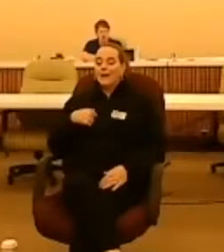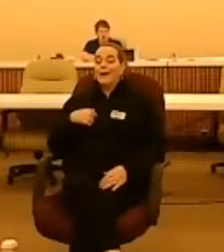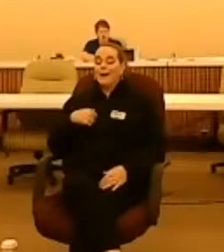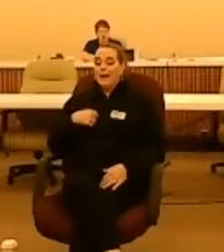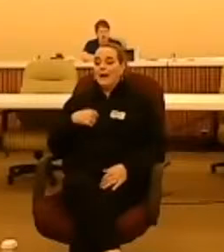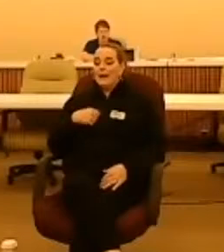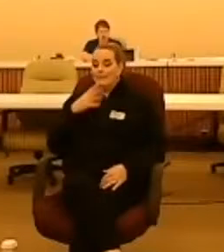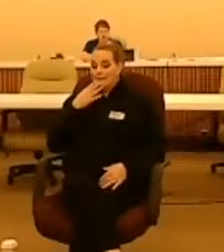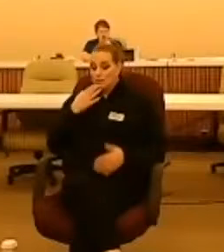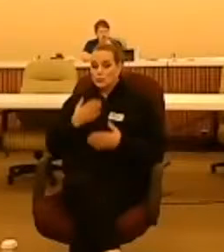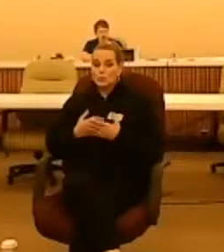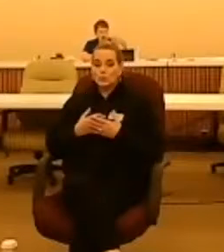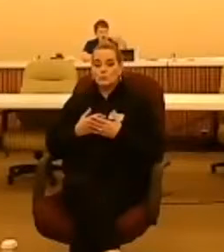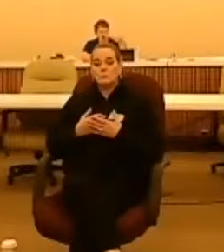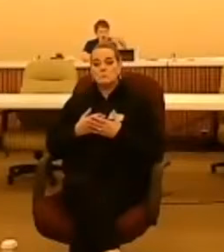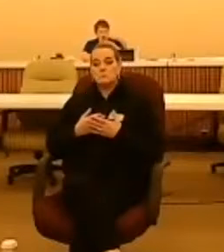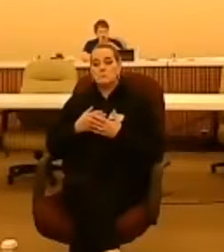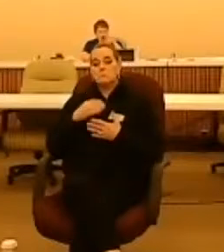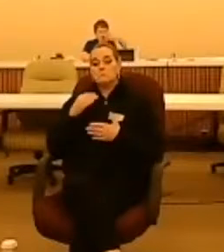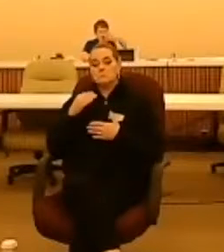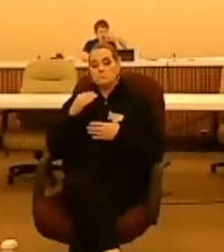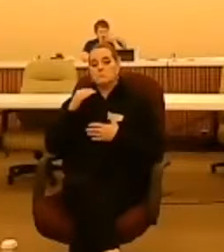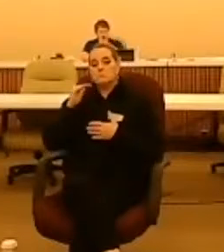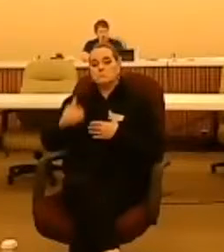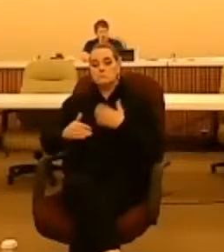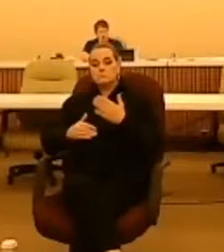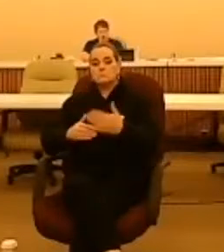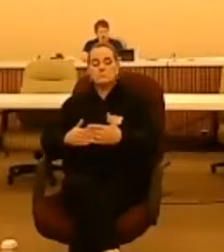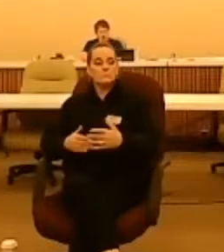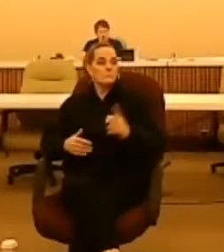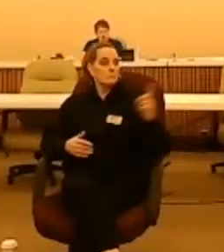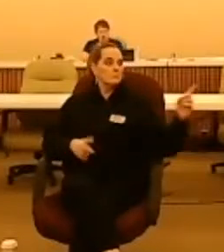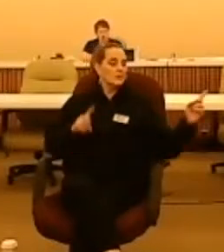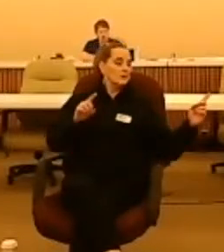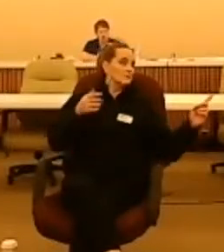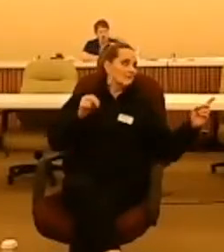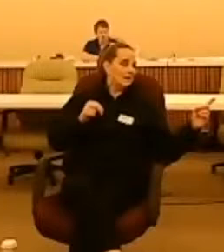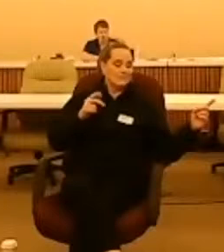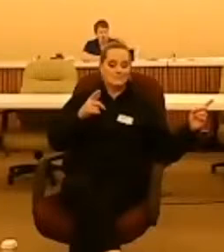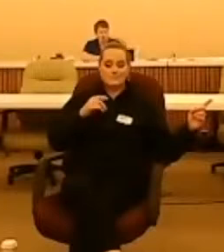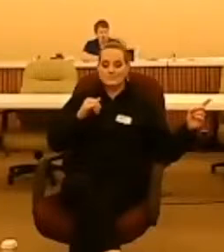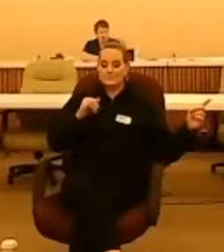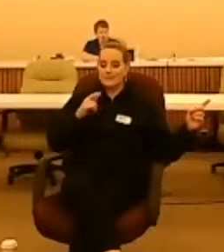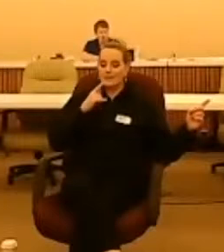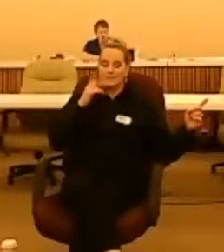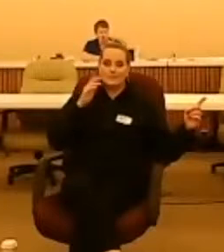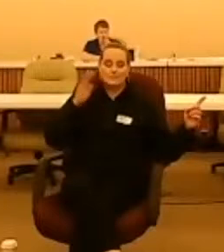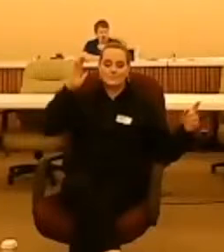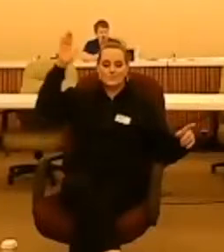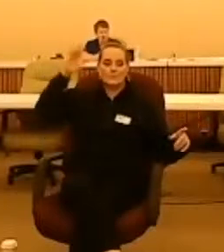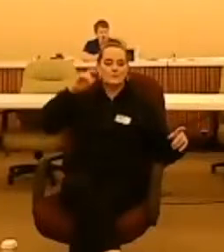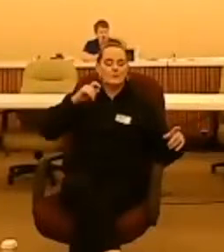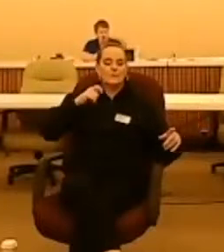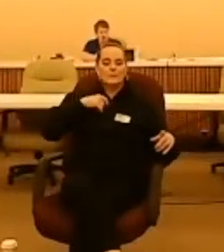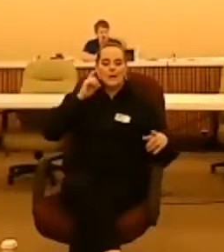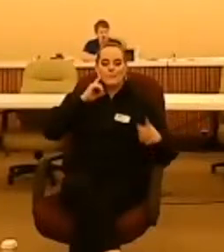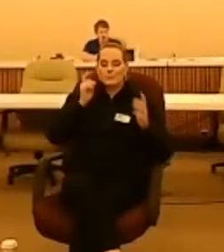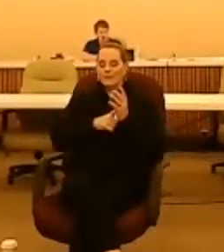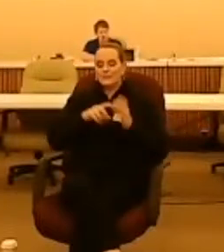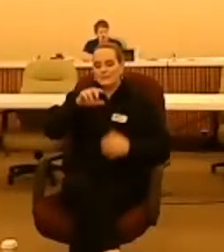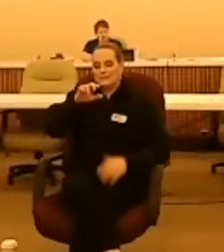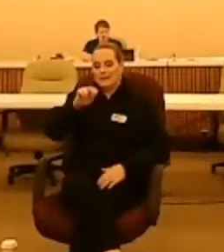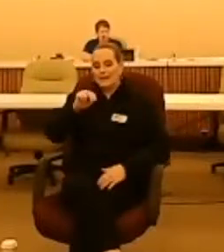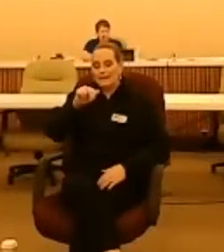is a good step forward. Don, I saw you raise your hand, but unless there's a real reason, I'm gonna recognize Naomi